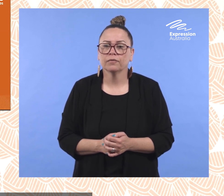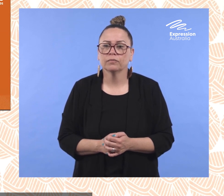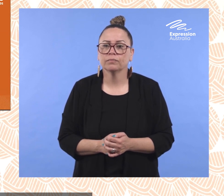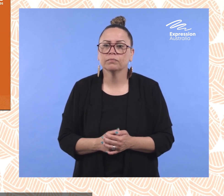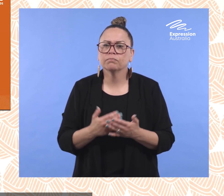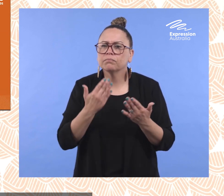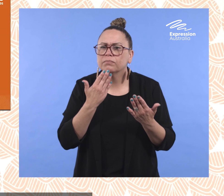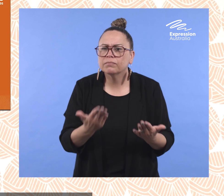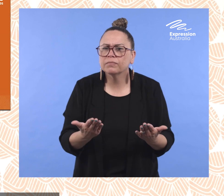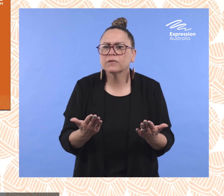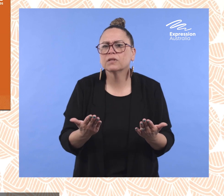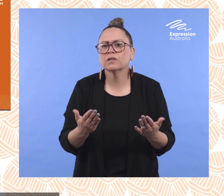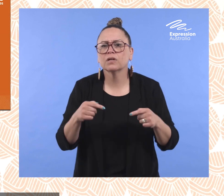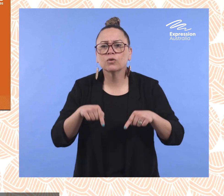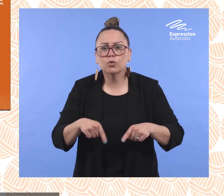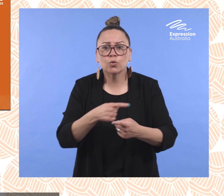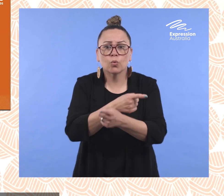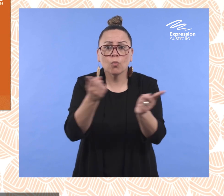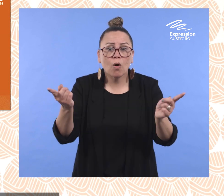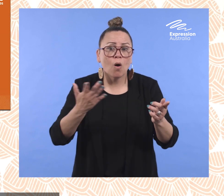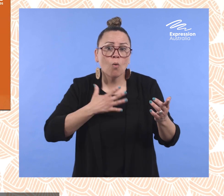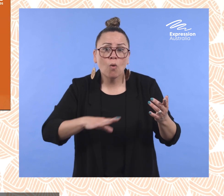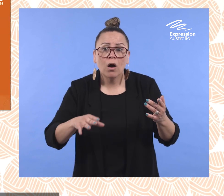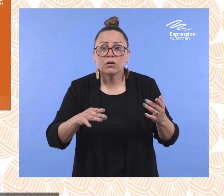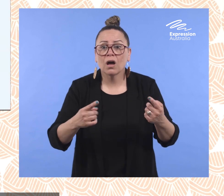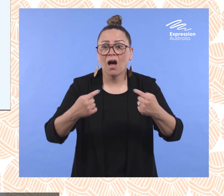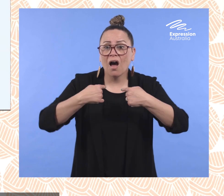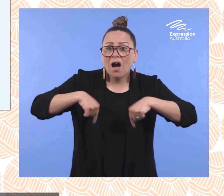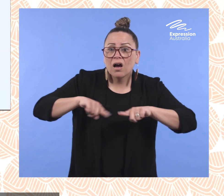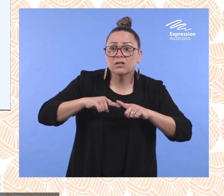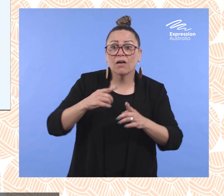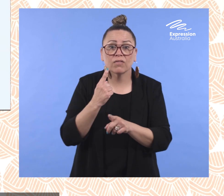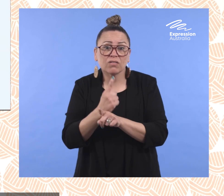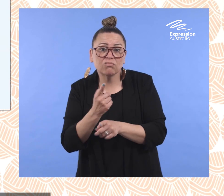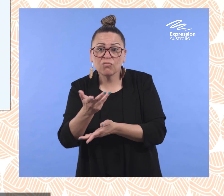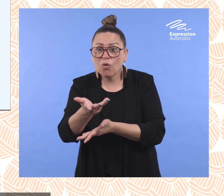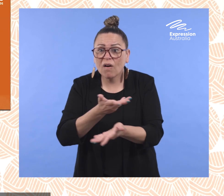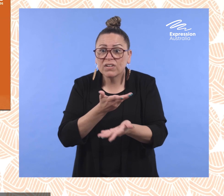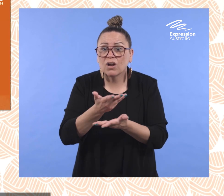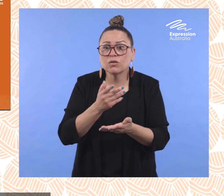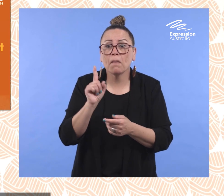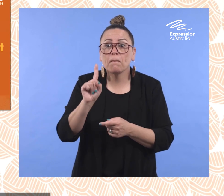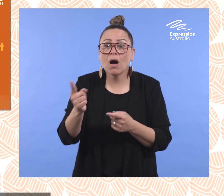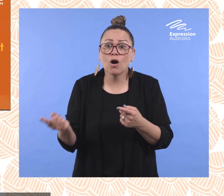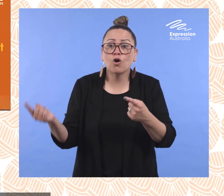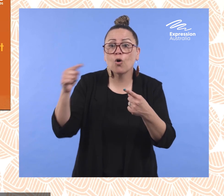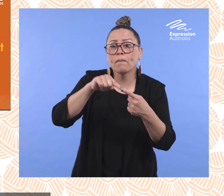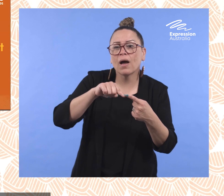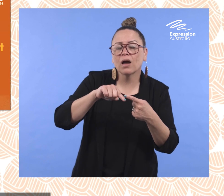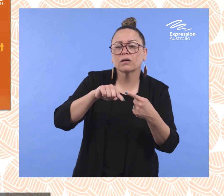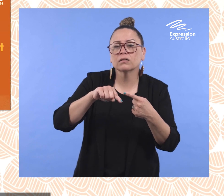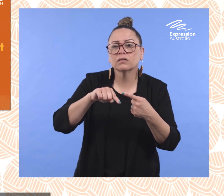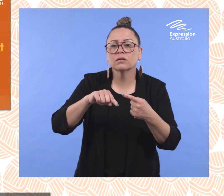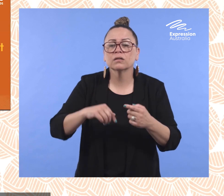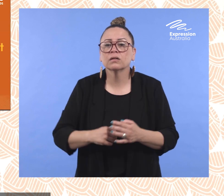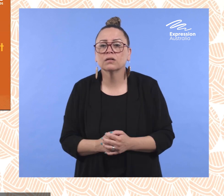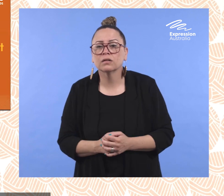a conversation through that for us too. But going back to